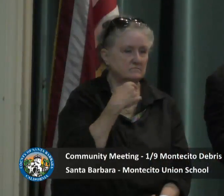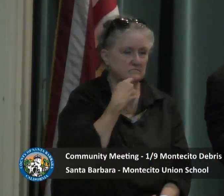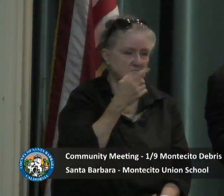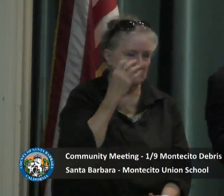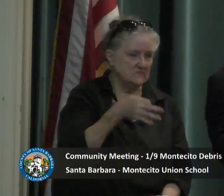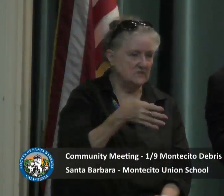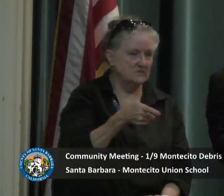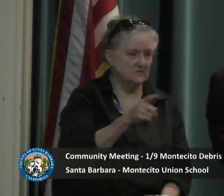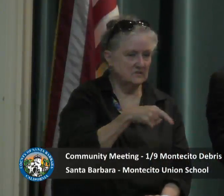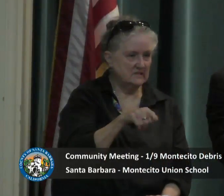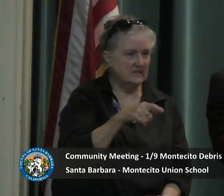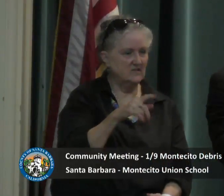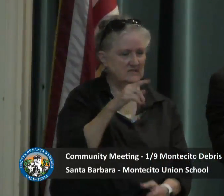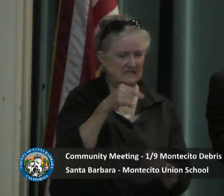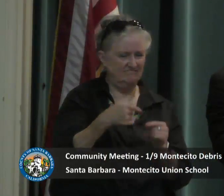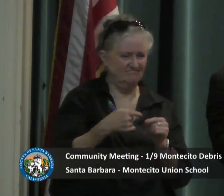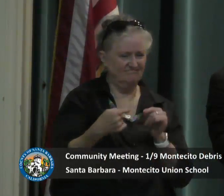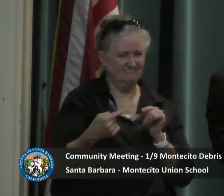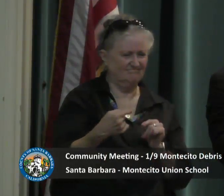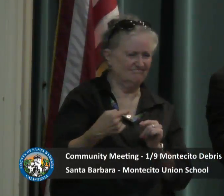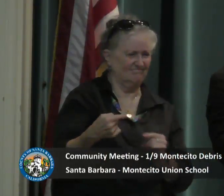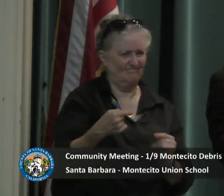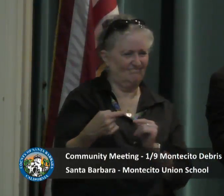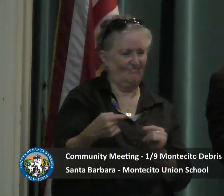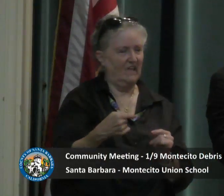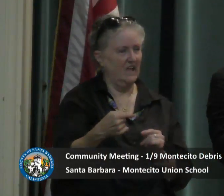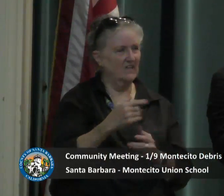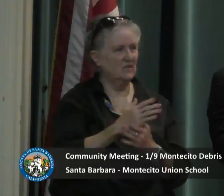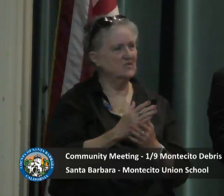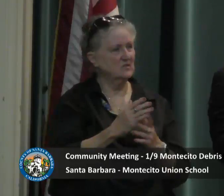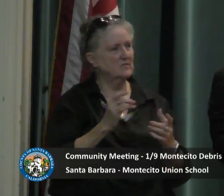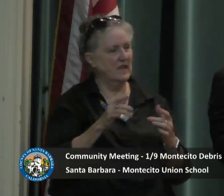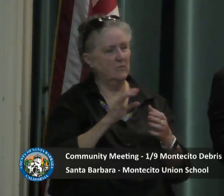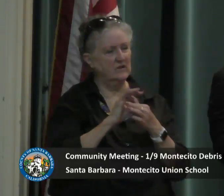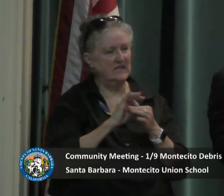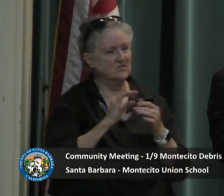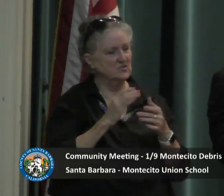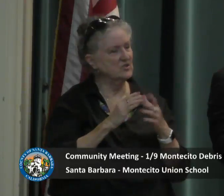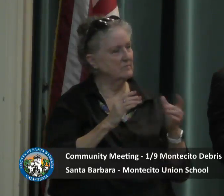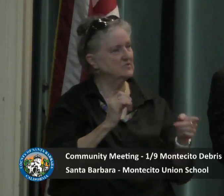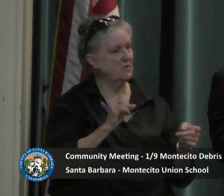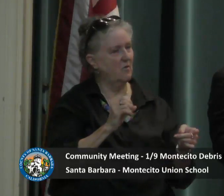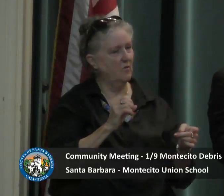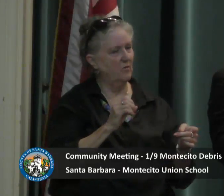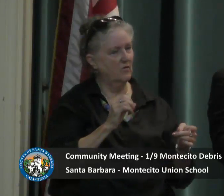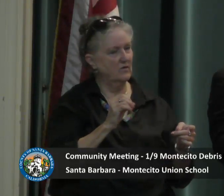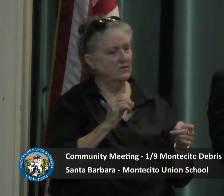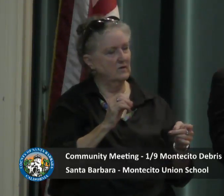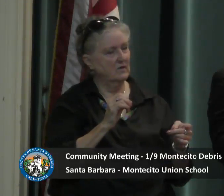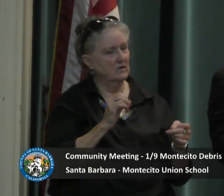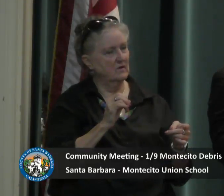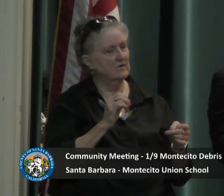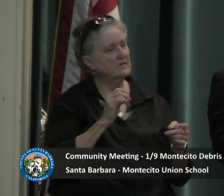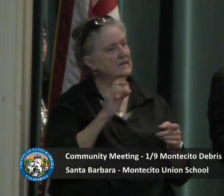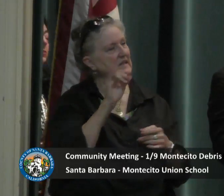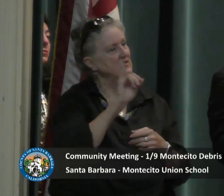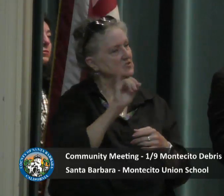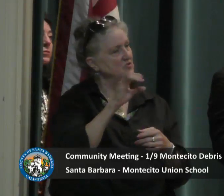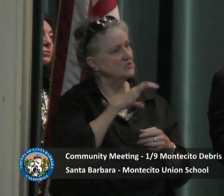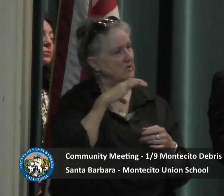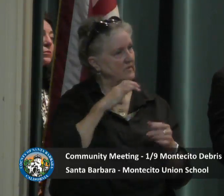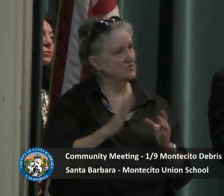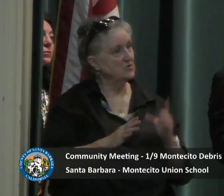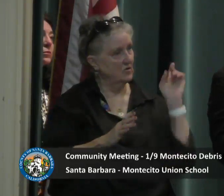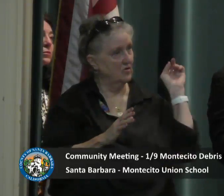an adversarial element to this relationship at a certain level. So the insurance commissioner